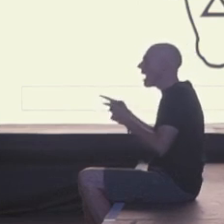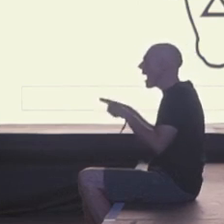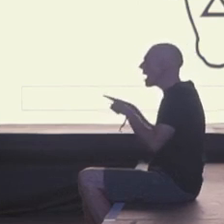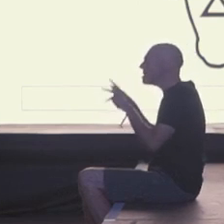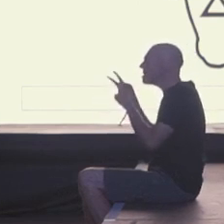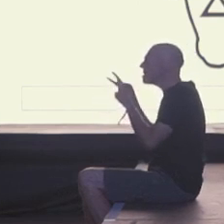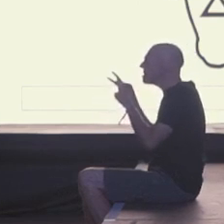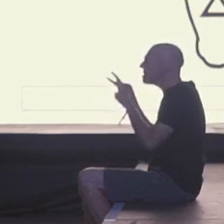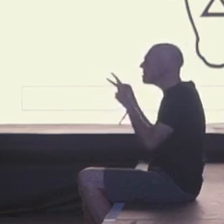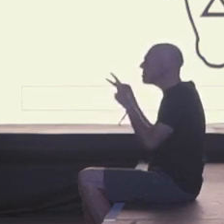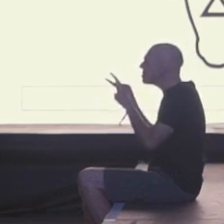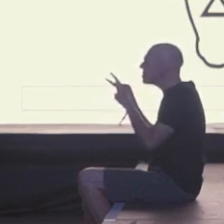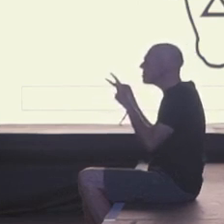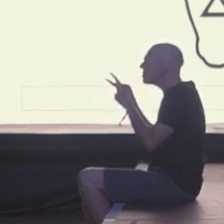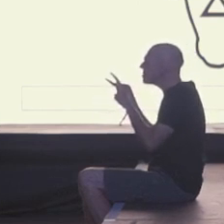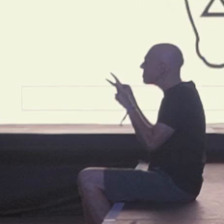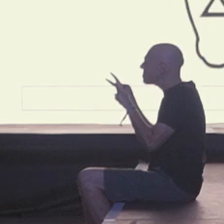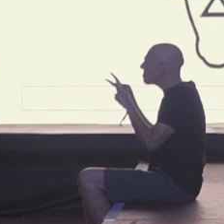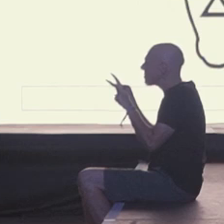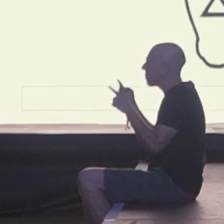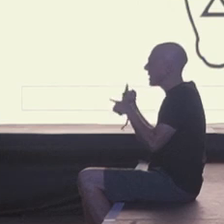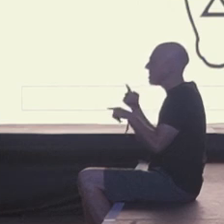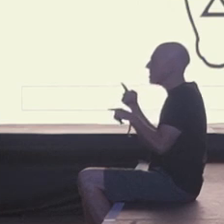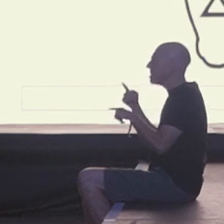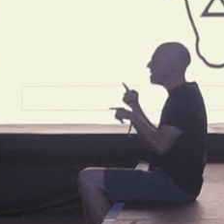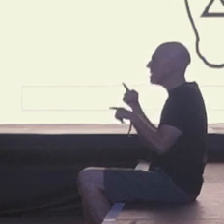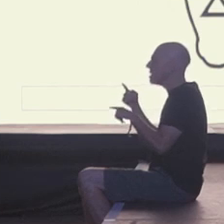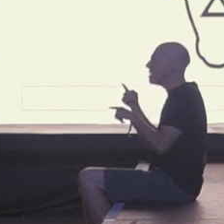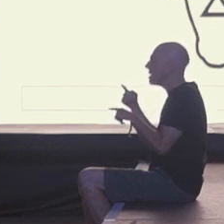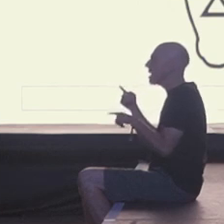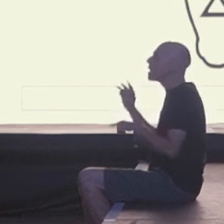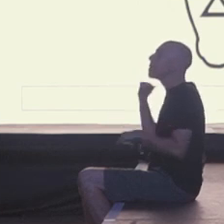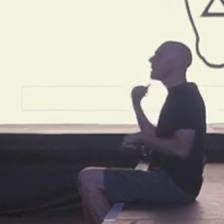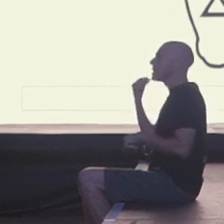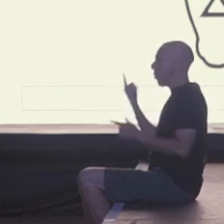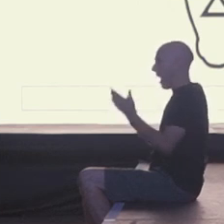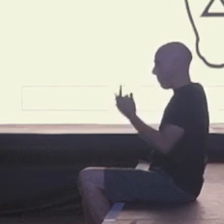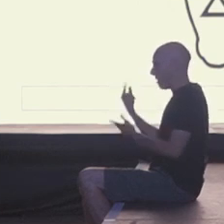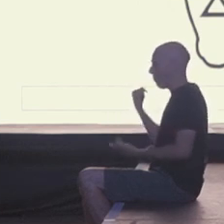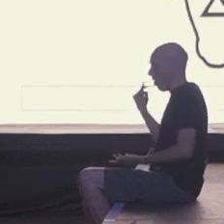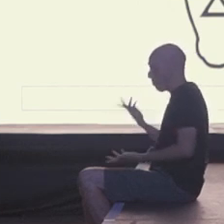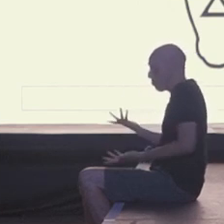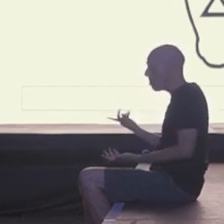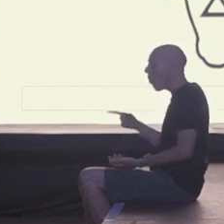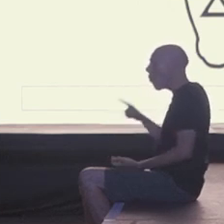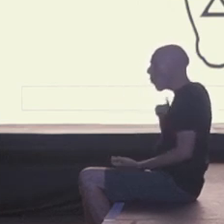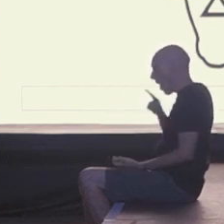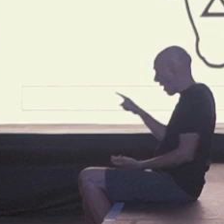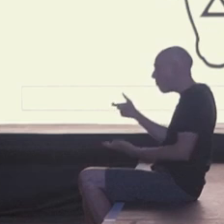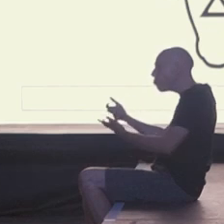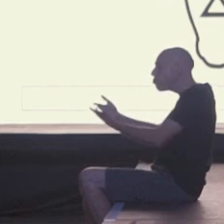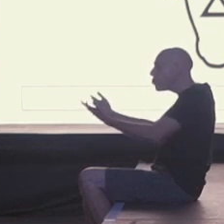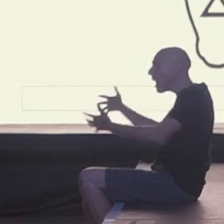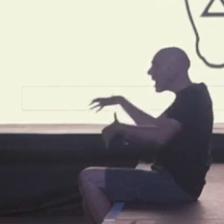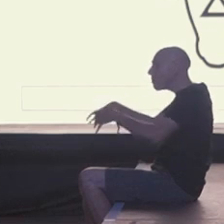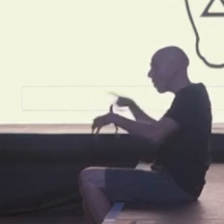I can start on this one if you want. In terms of the animals, the reason we have as many animals as we do is